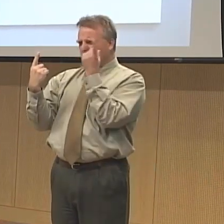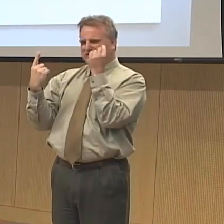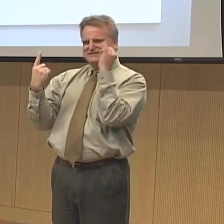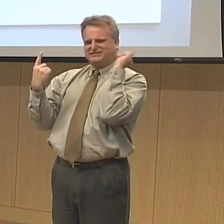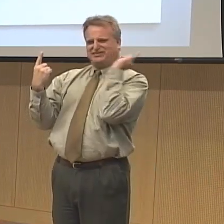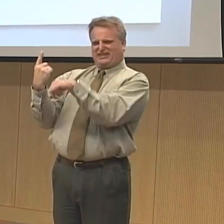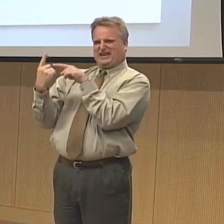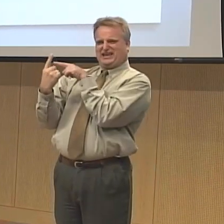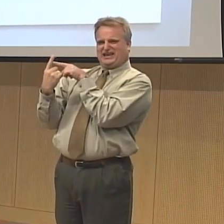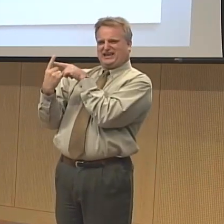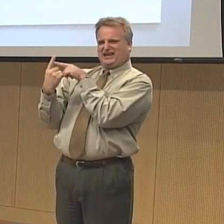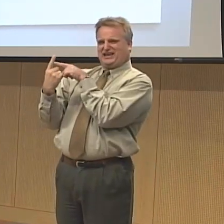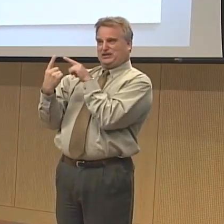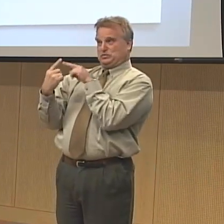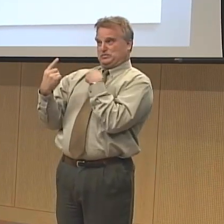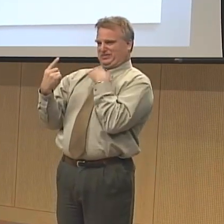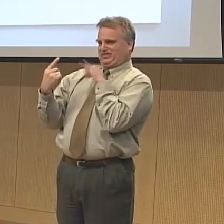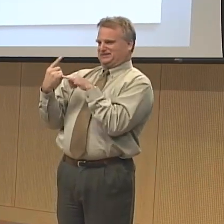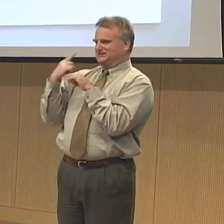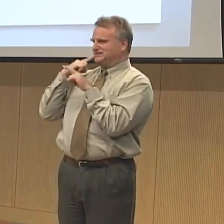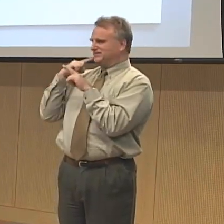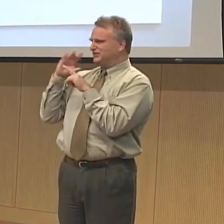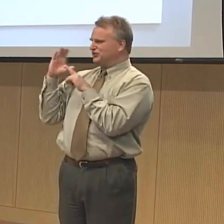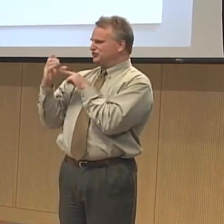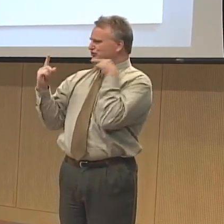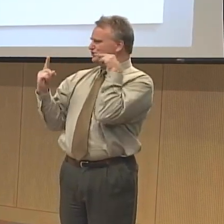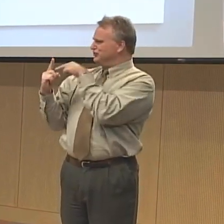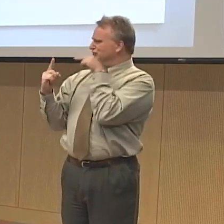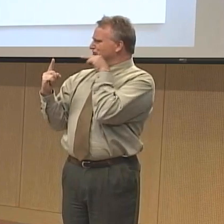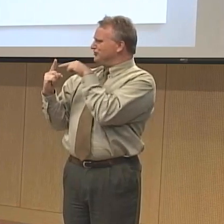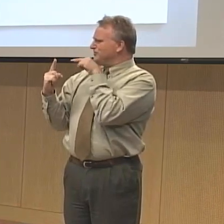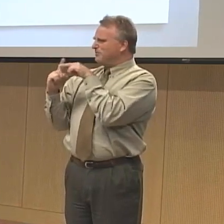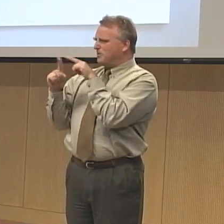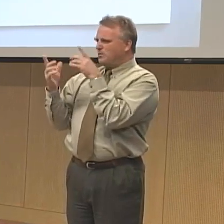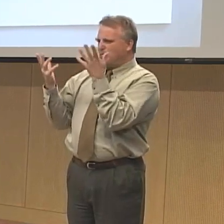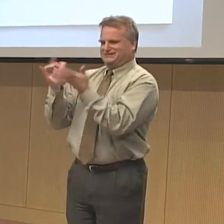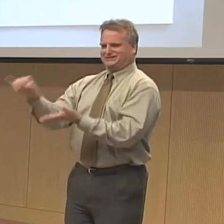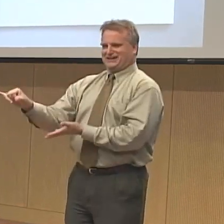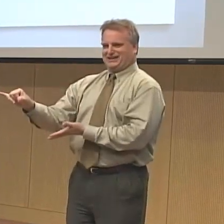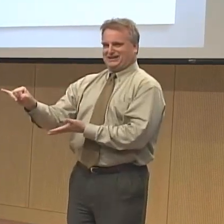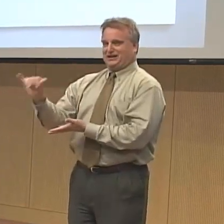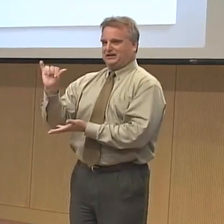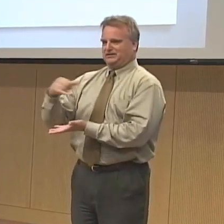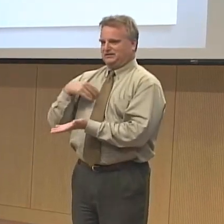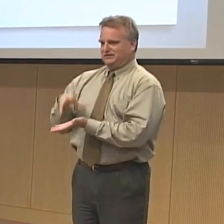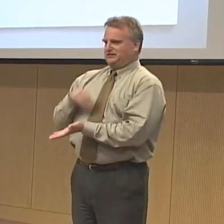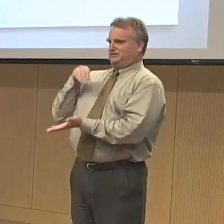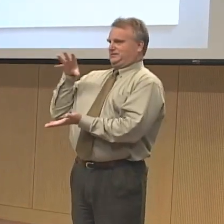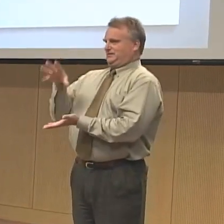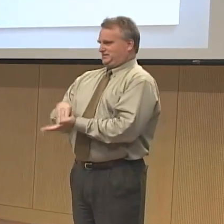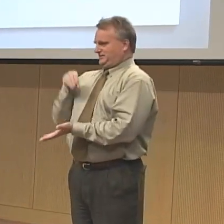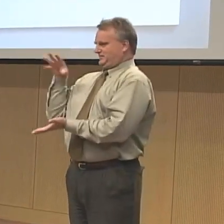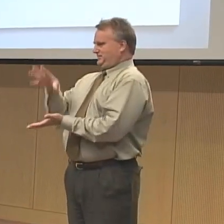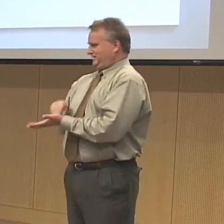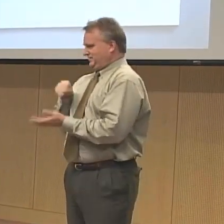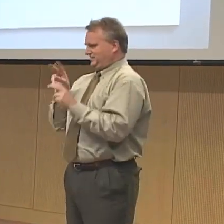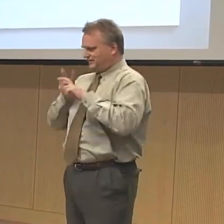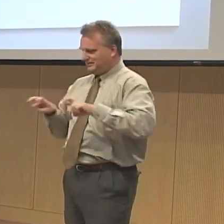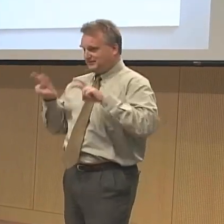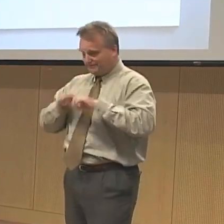is that something? To me, that was deaf culture. But what is that? And so through my studies